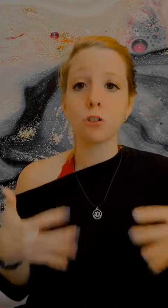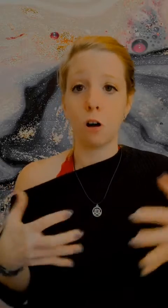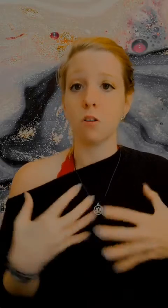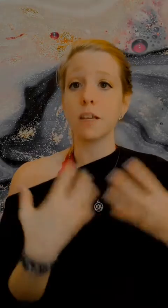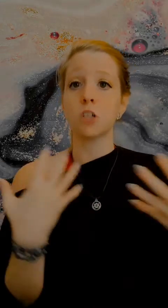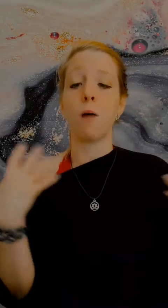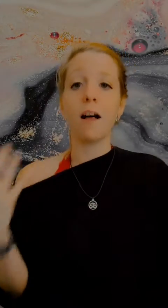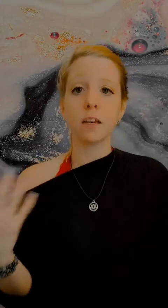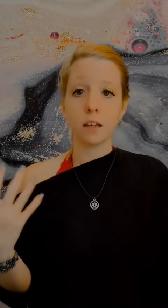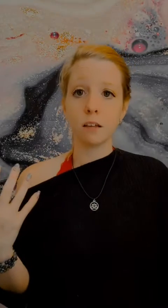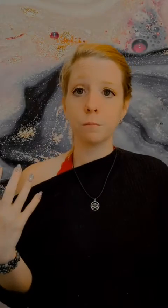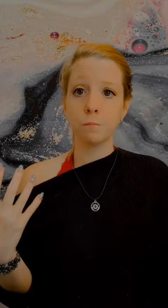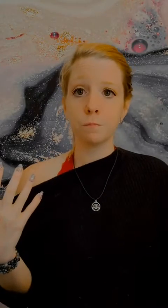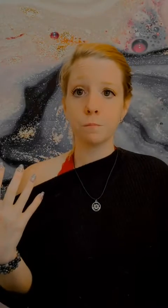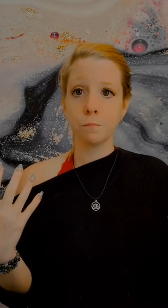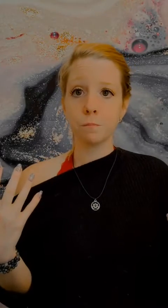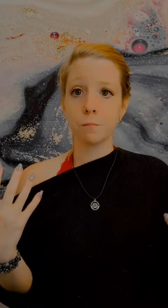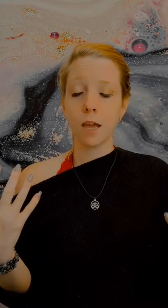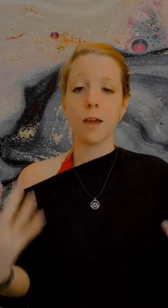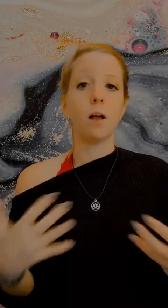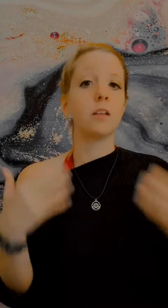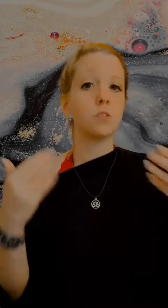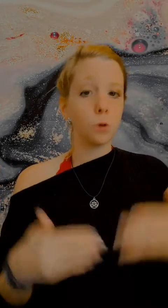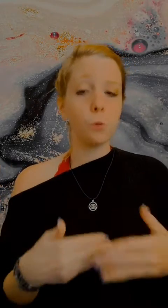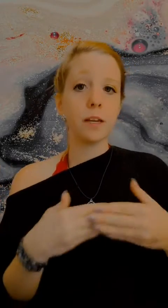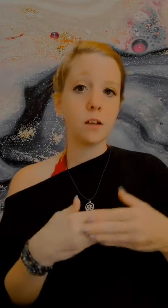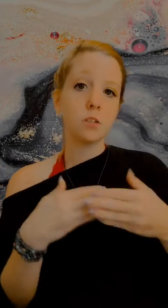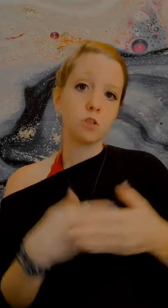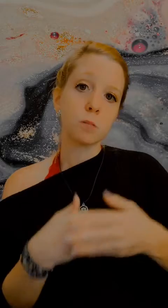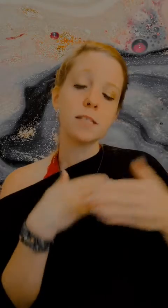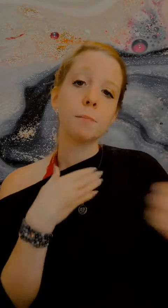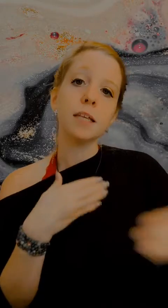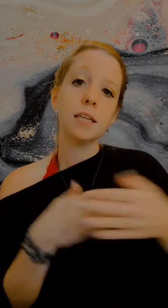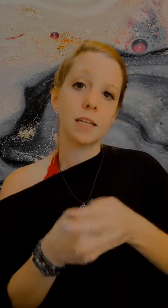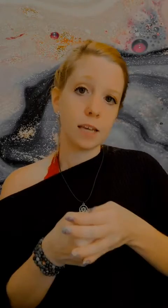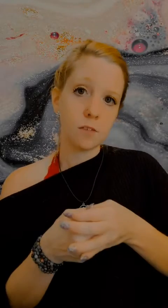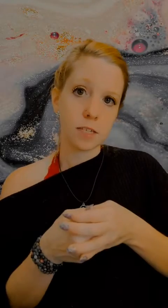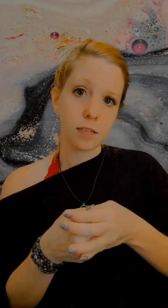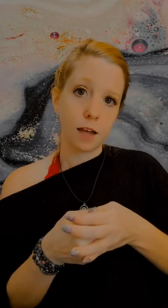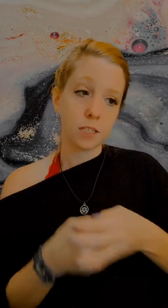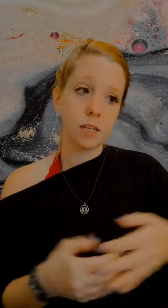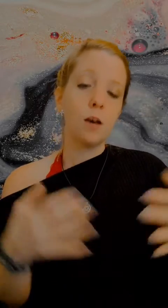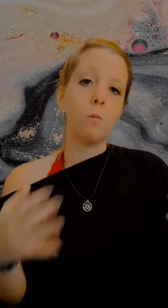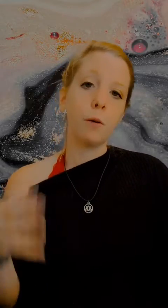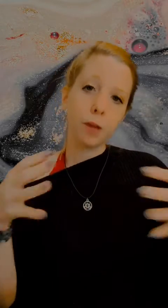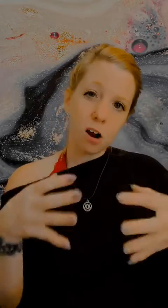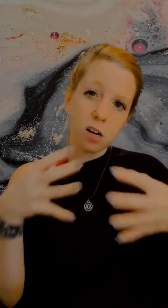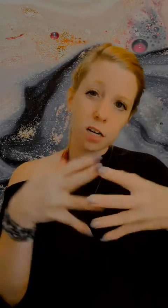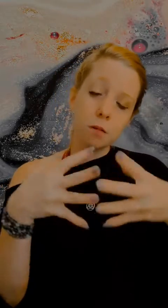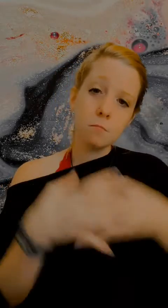our sexuality. And while it's nobody else's responsibility to give us that, when we are in a